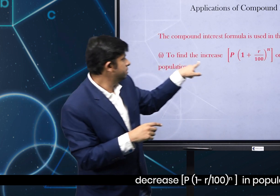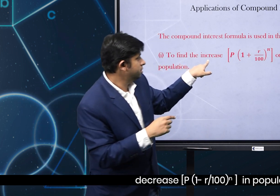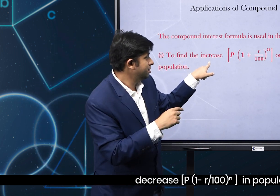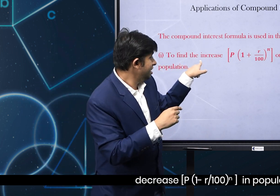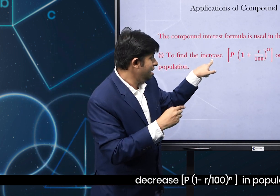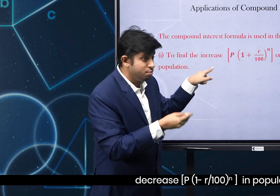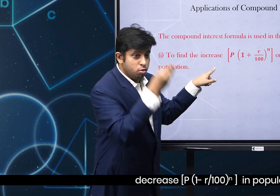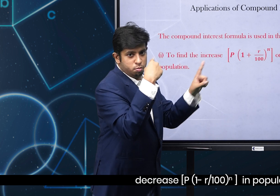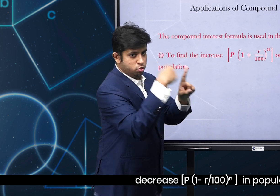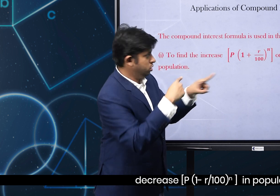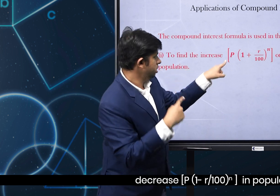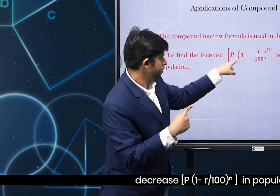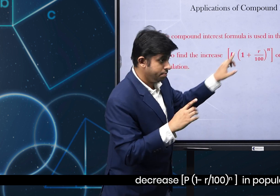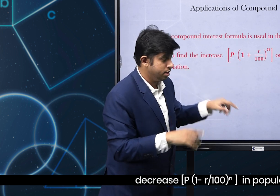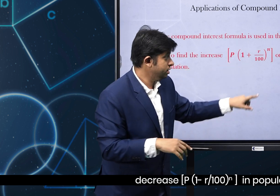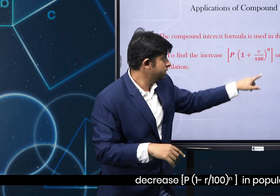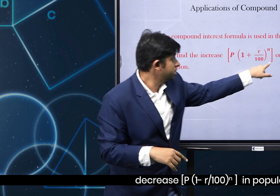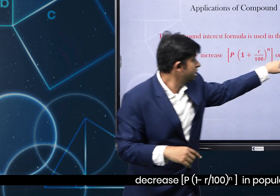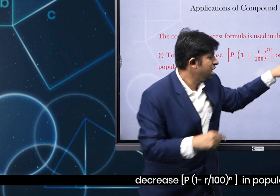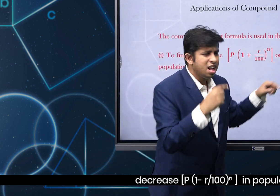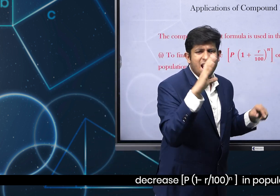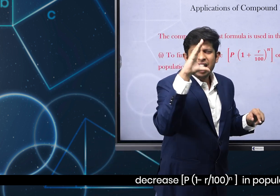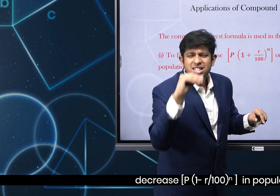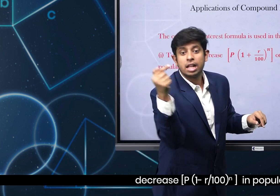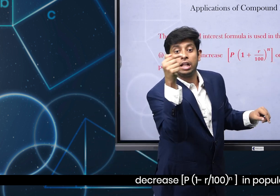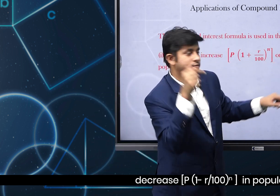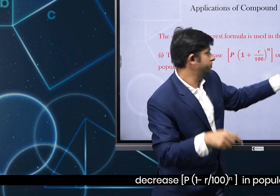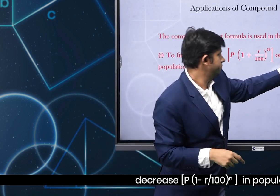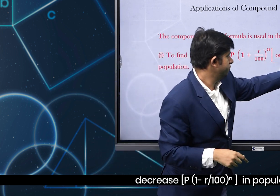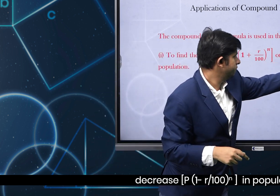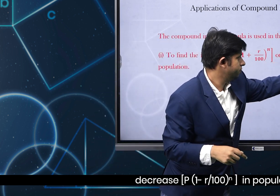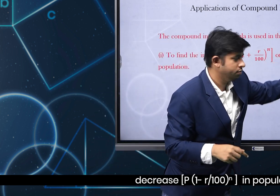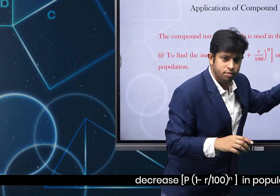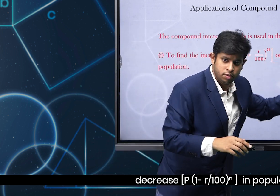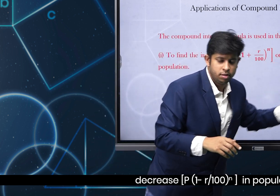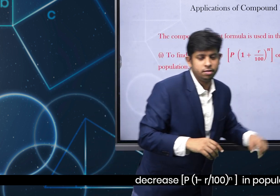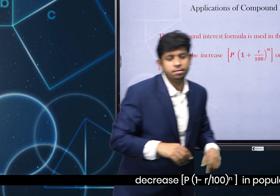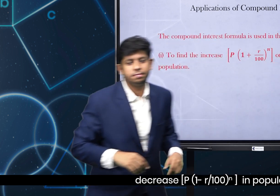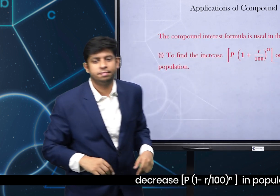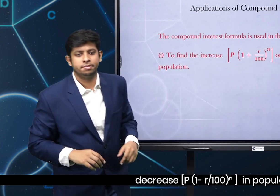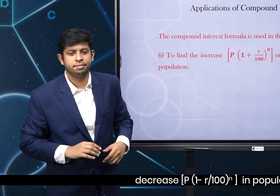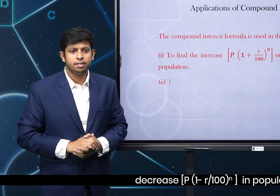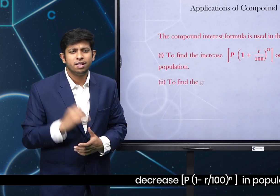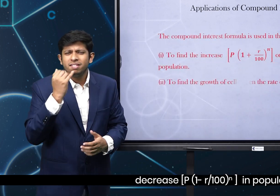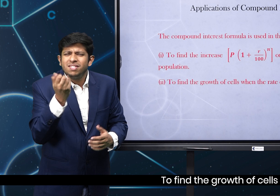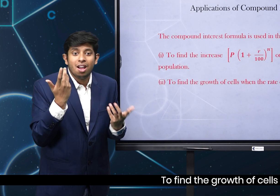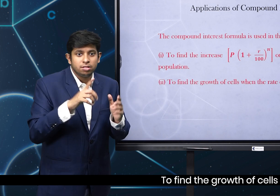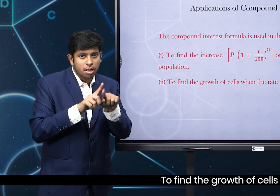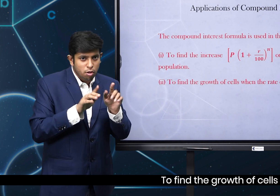decrease, P into 1 minus R by 100 whole power n in population. To find the growth